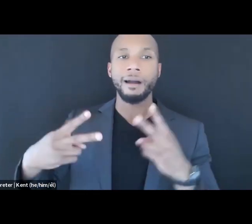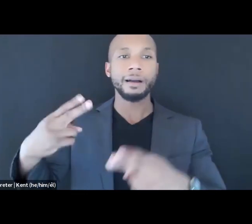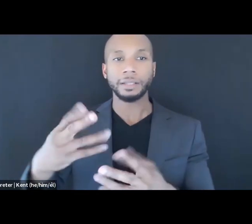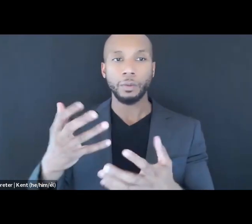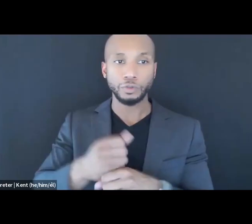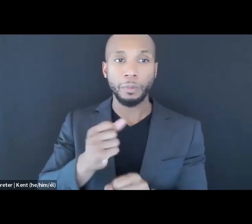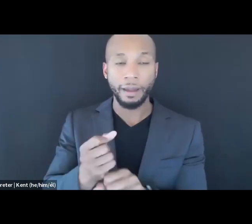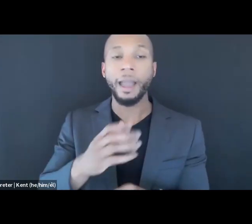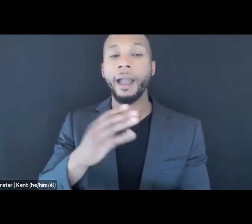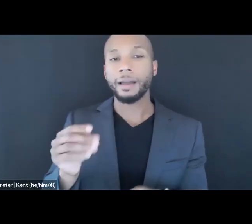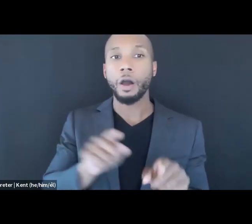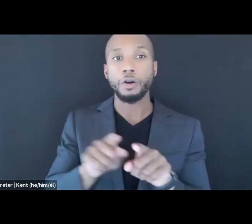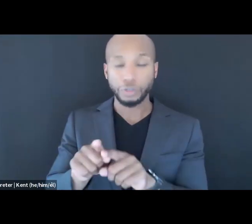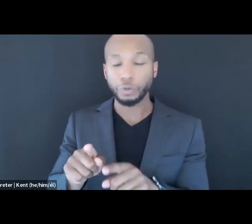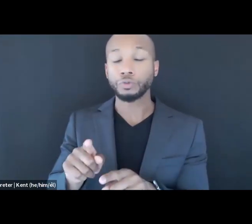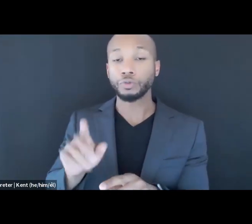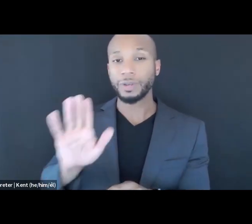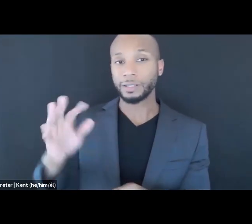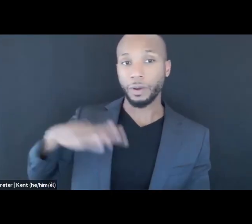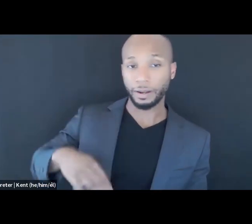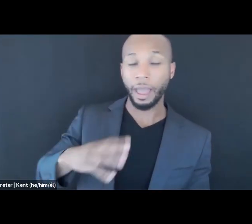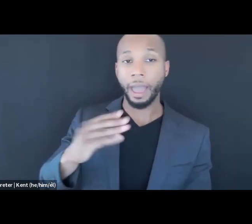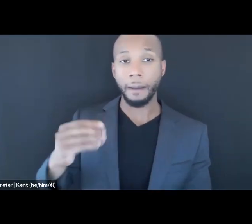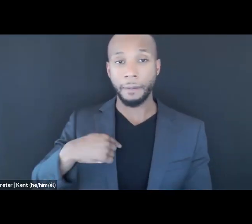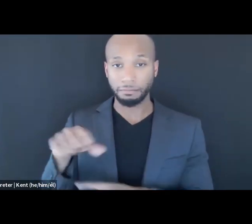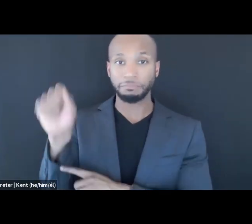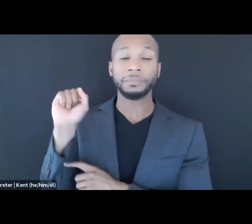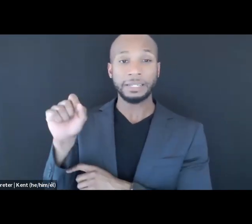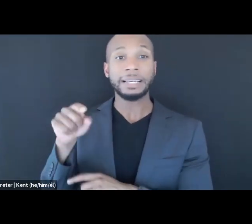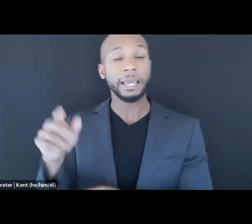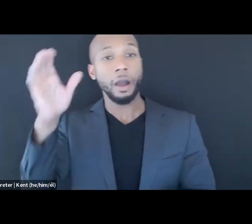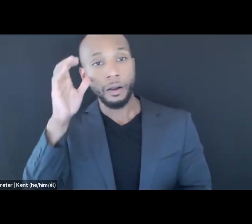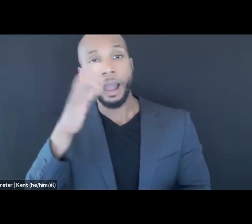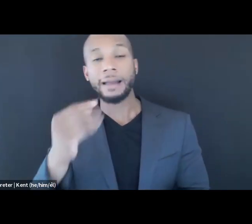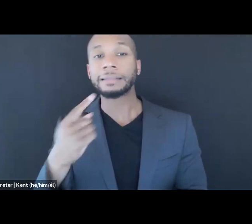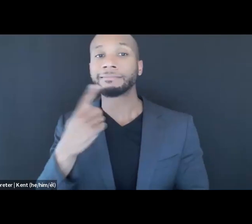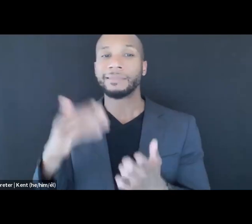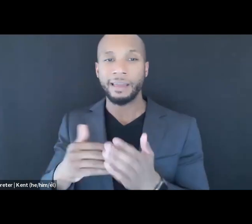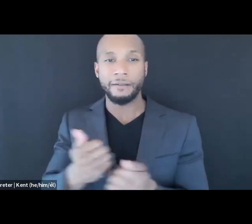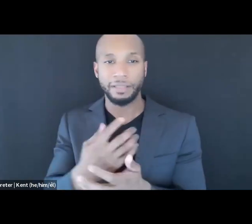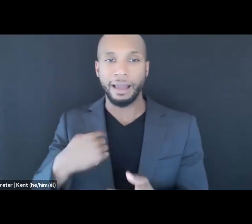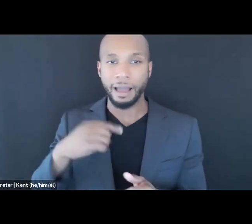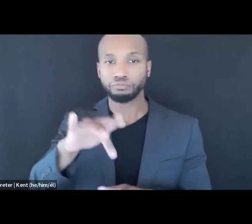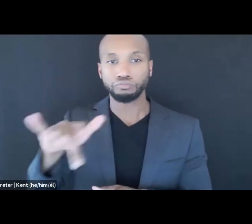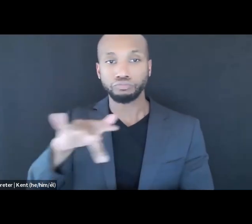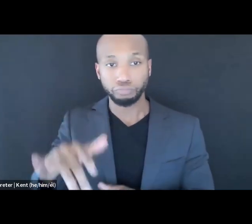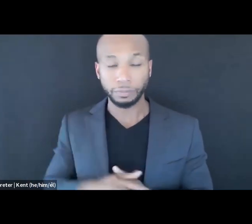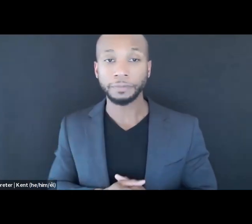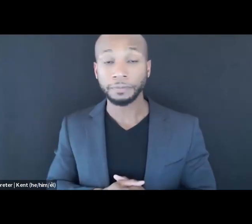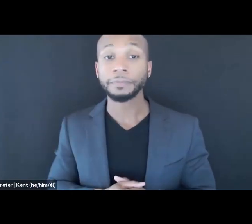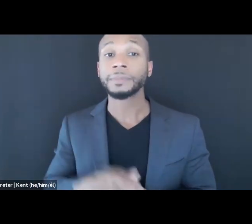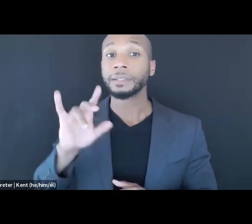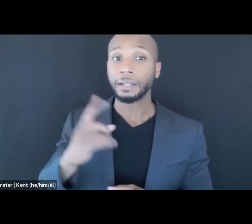his credit as well as my astonishment, he heard and revoiced everything of what I said. Did it make